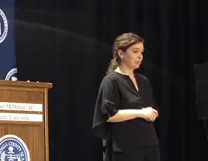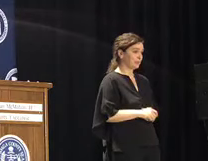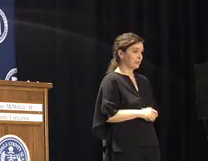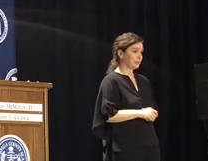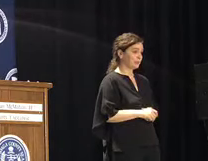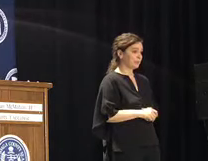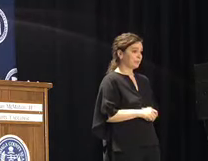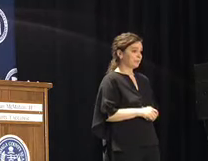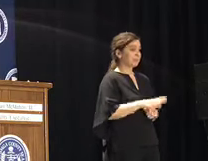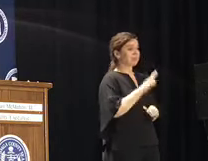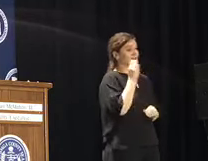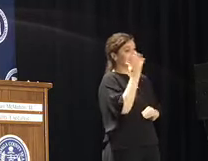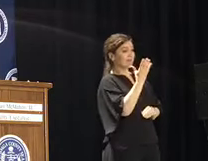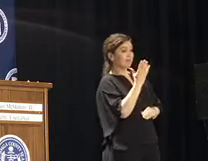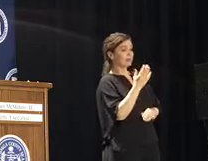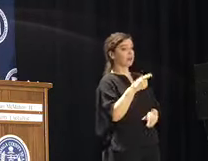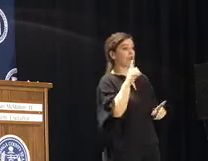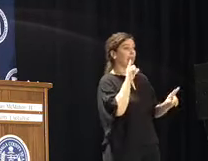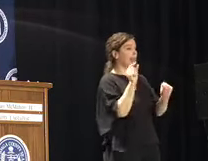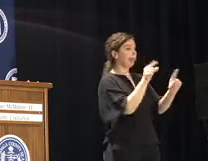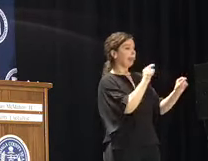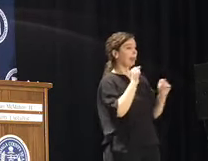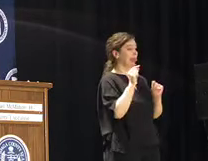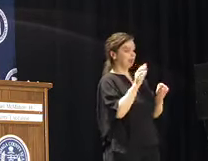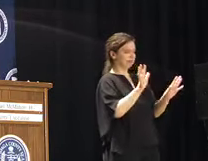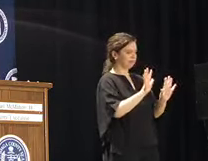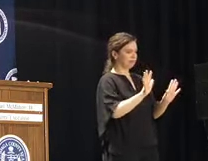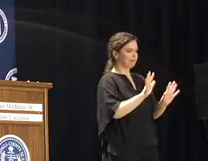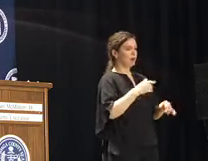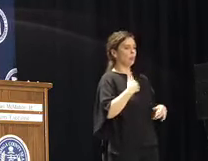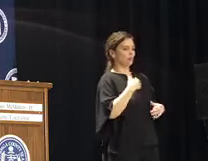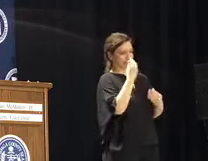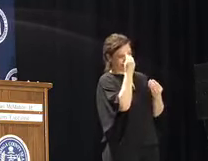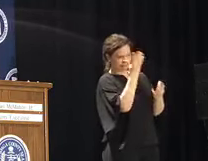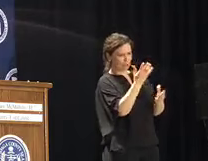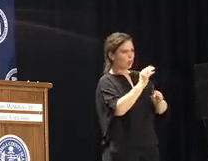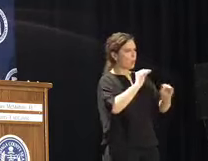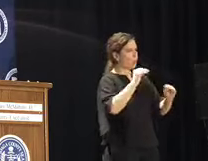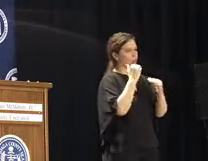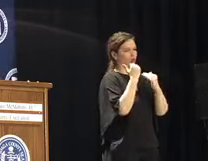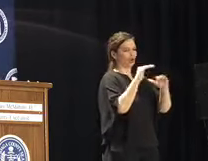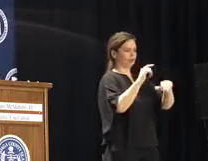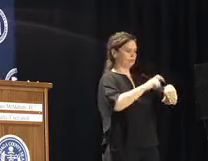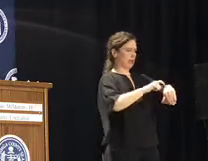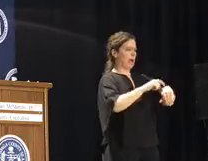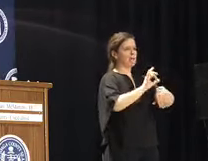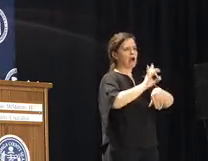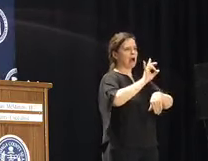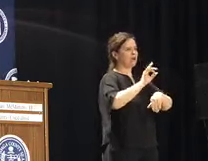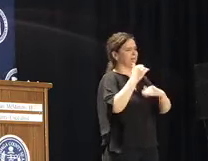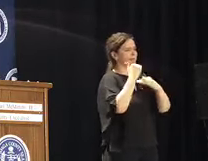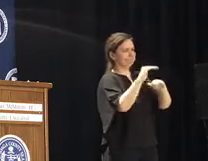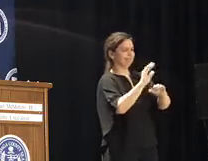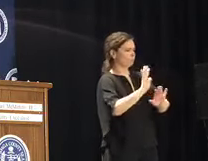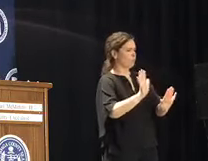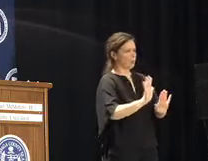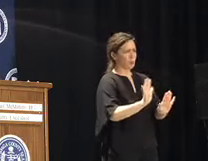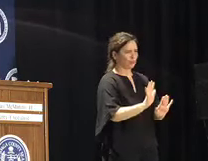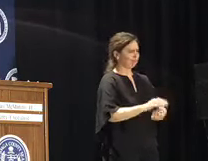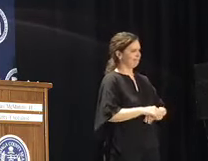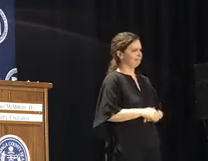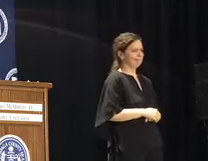in this time, no one in the government's ever going to call you and ask for your Social Security number. Tomorrow at the briefing, we're going